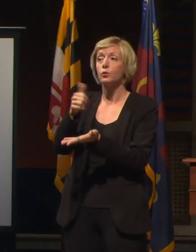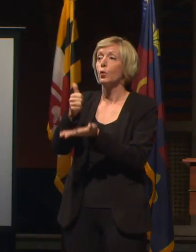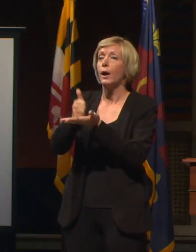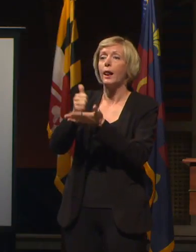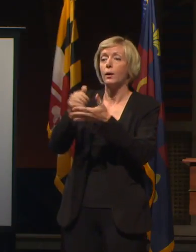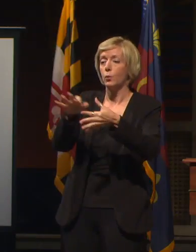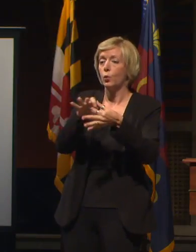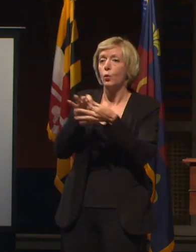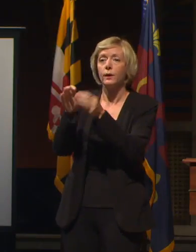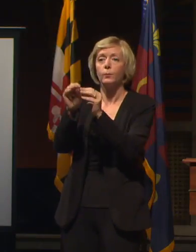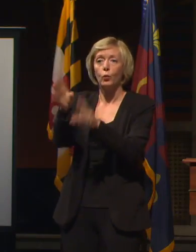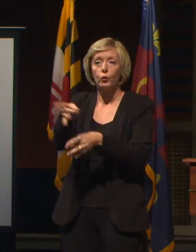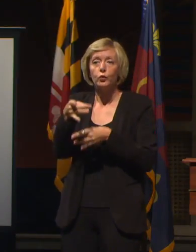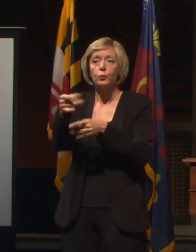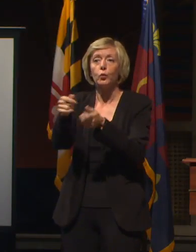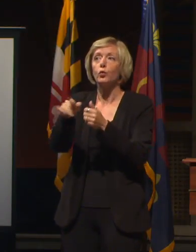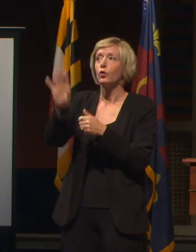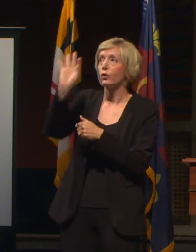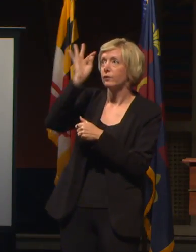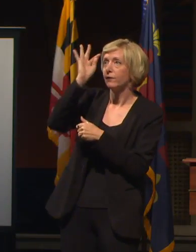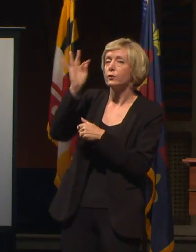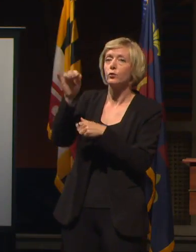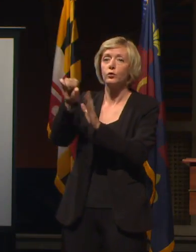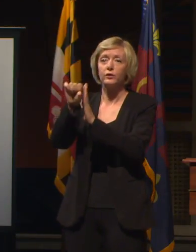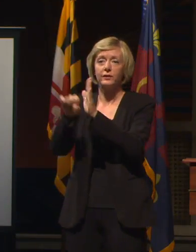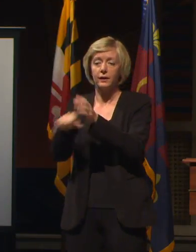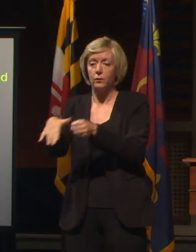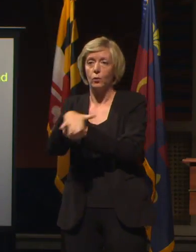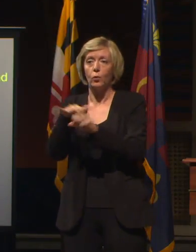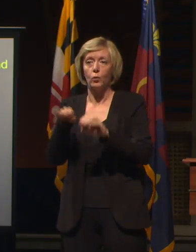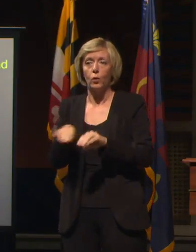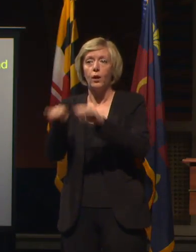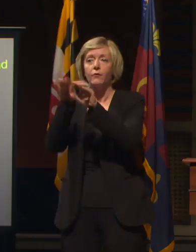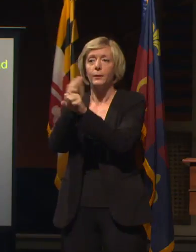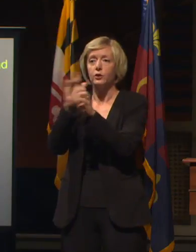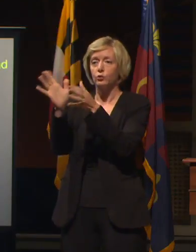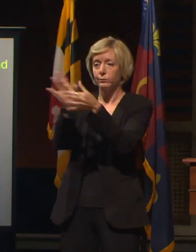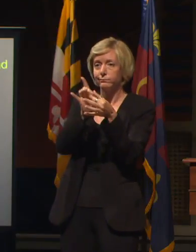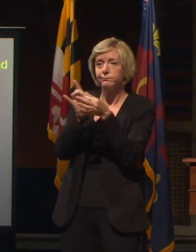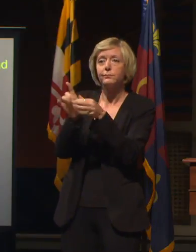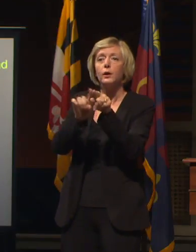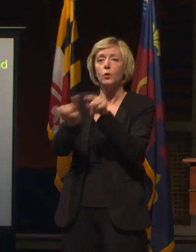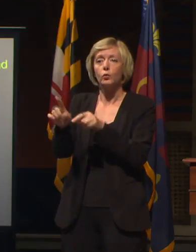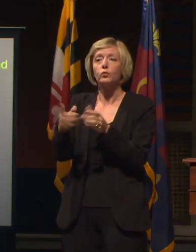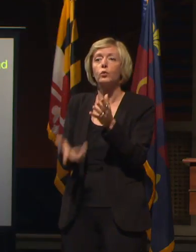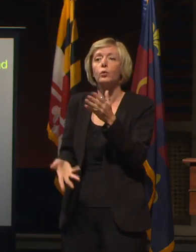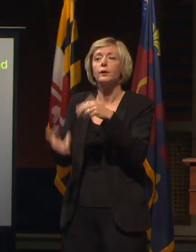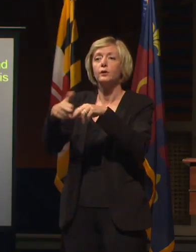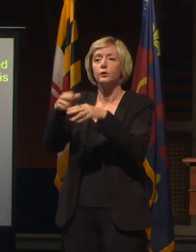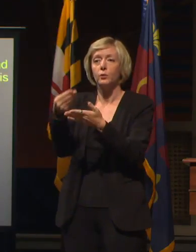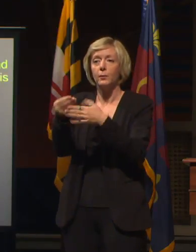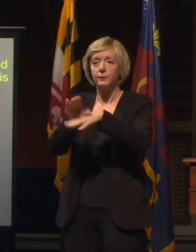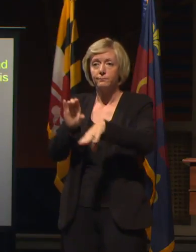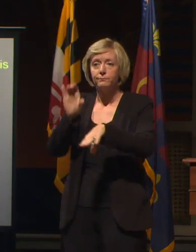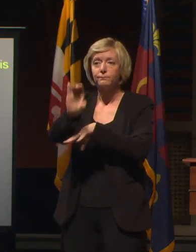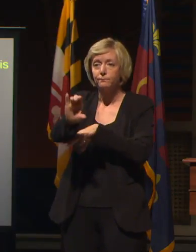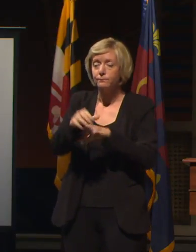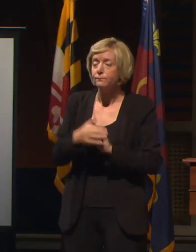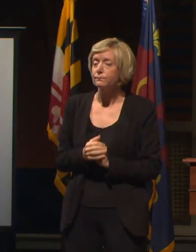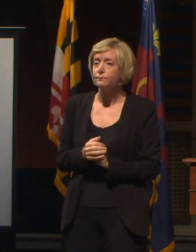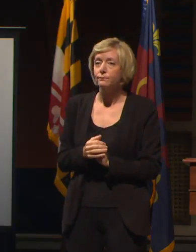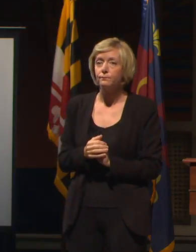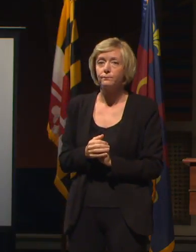federal partners and dedicated an additional $50 million towards this effort. We stood up the